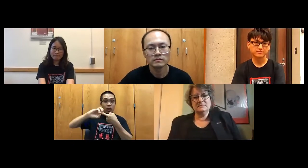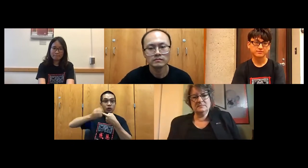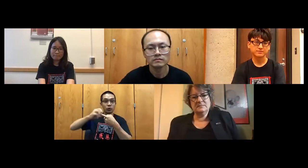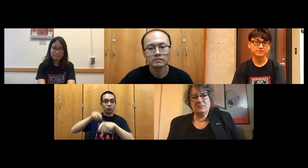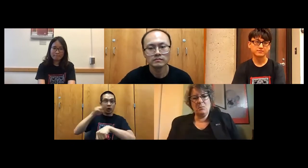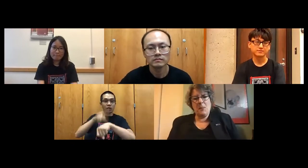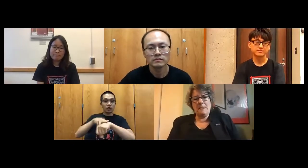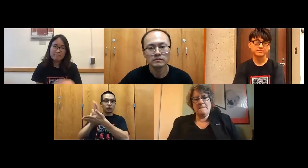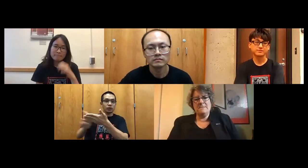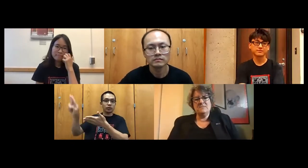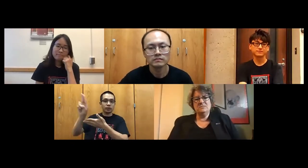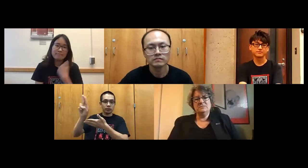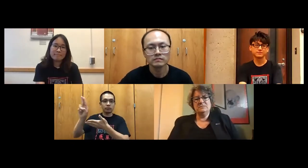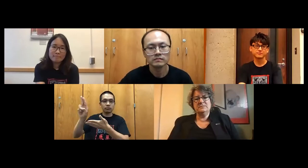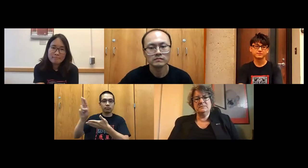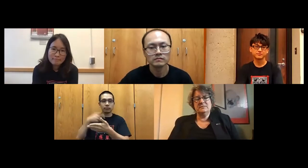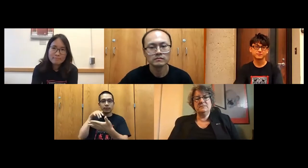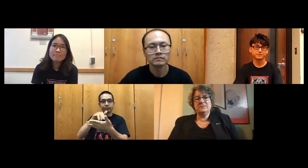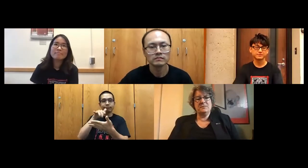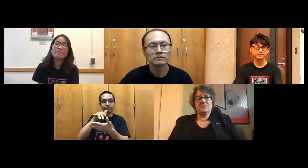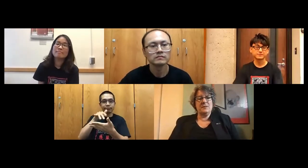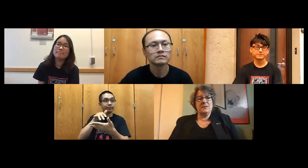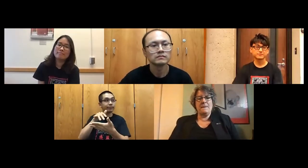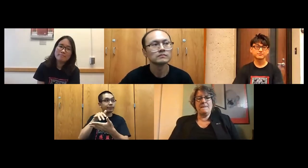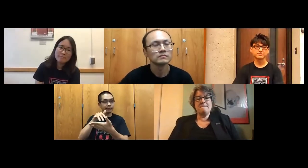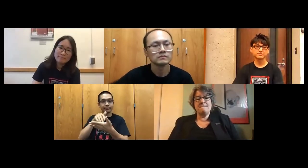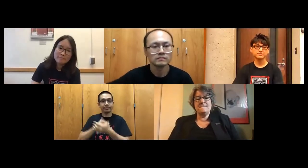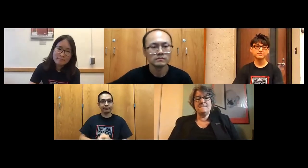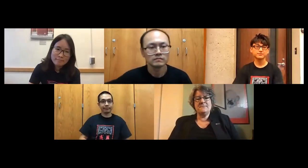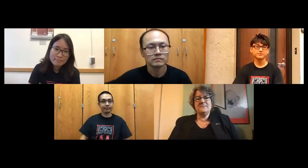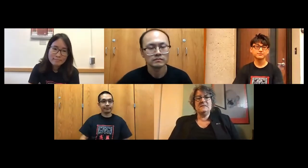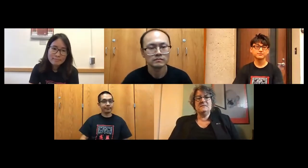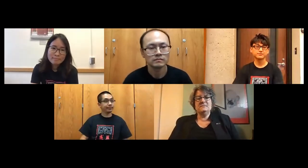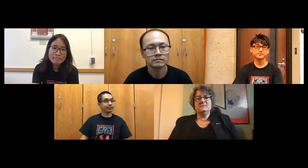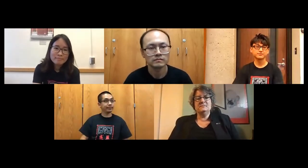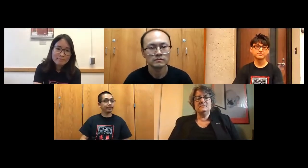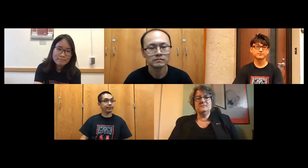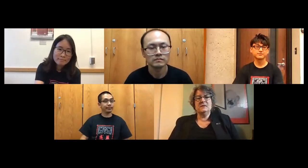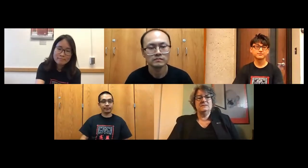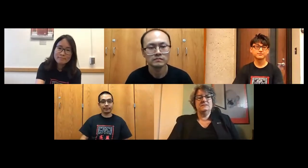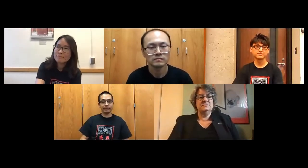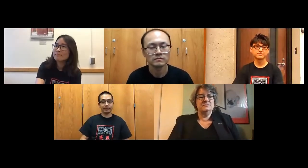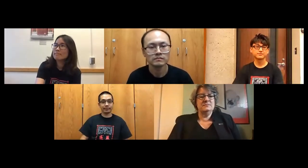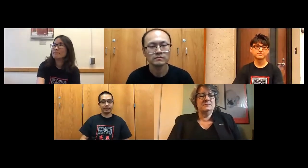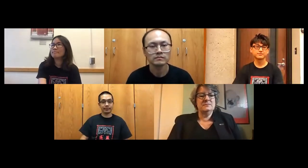When I went to the university, I went to the university in Zhengzhou.